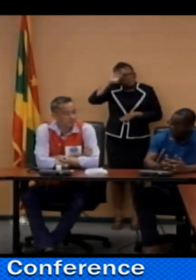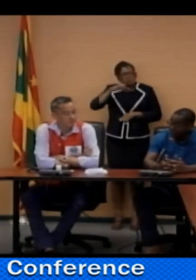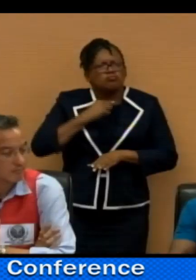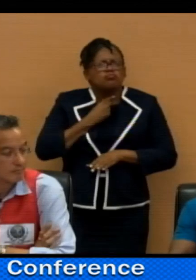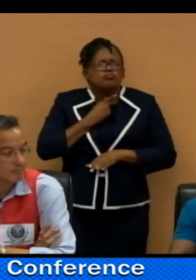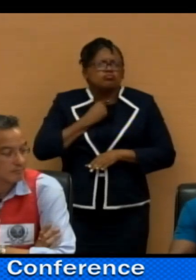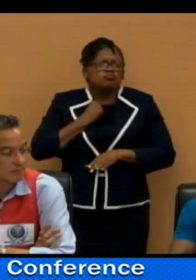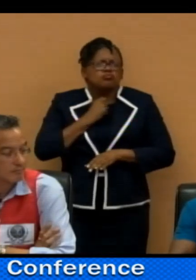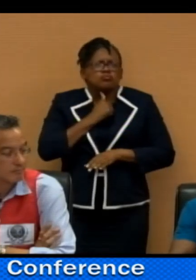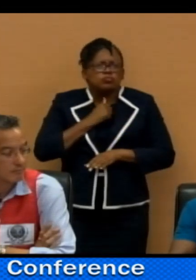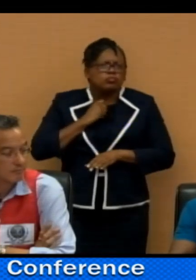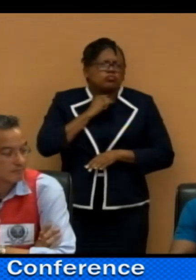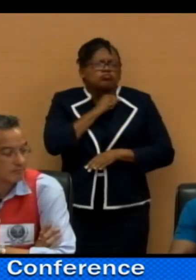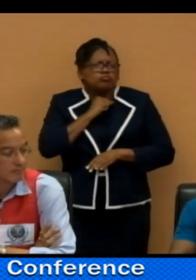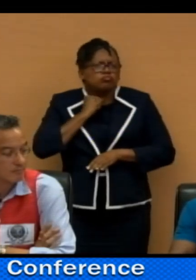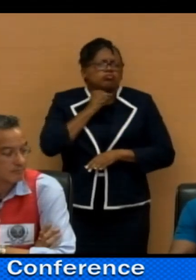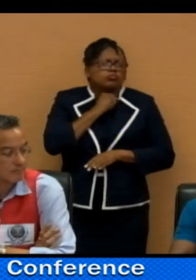throat,